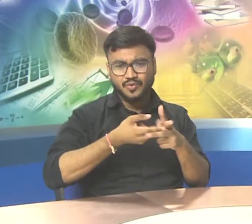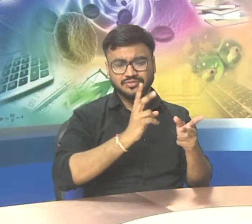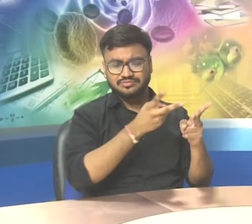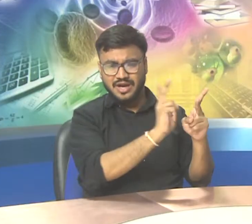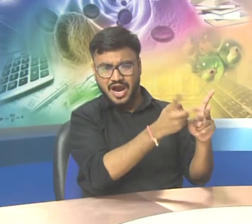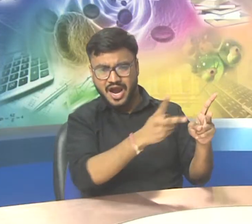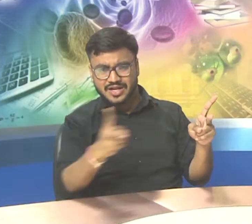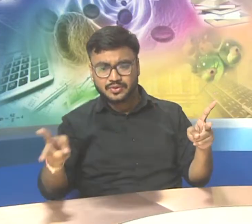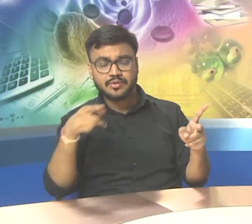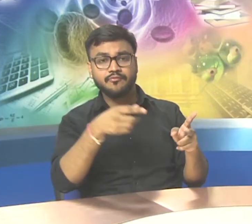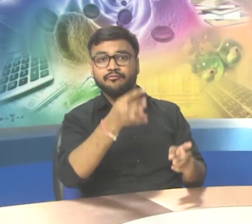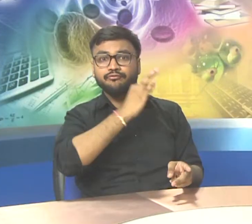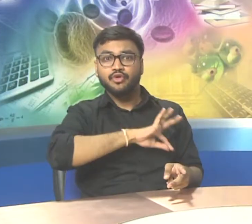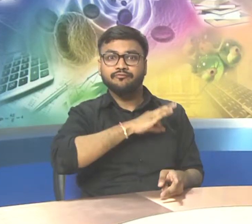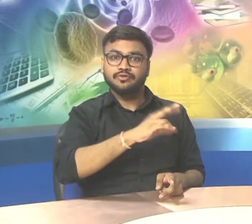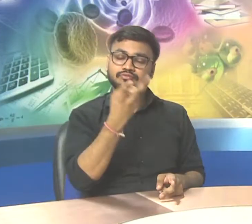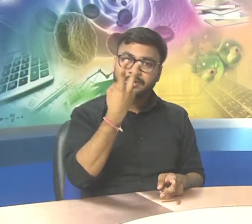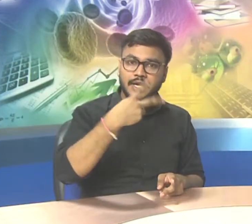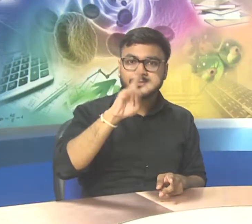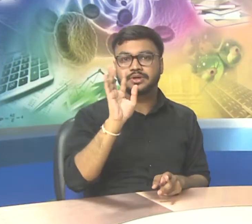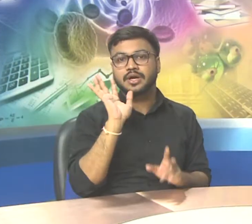Food, Nutrition and Health.